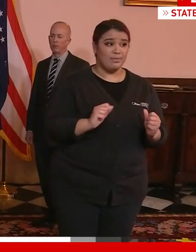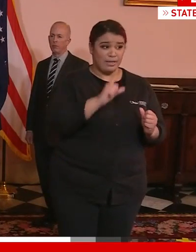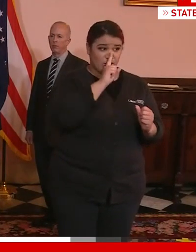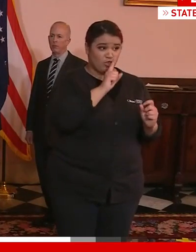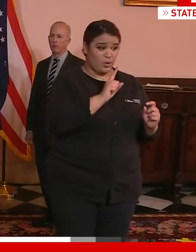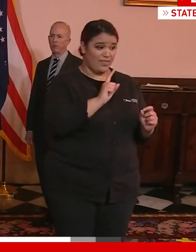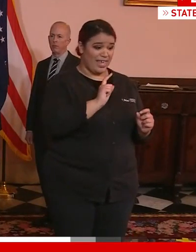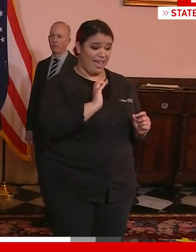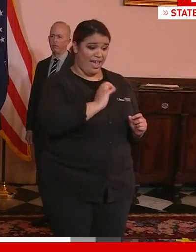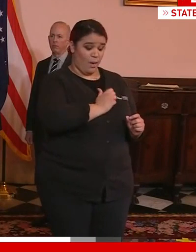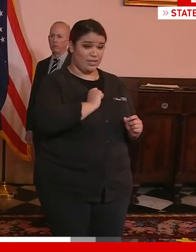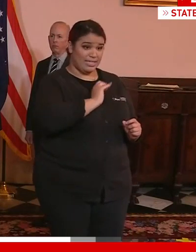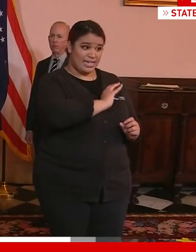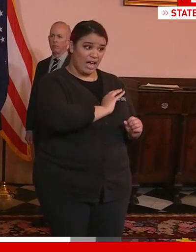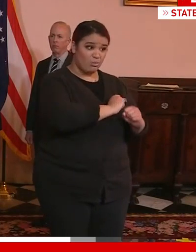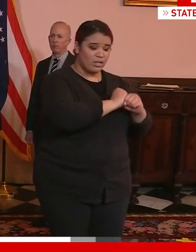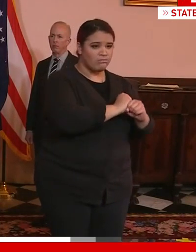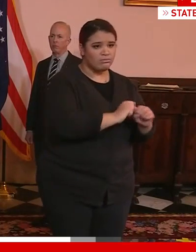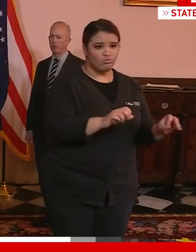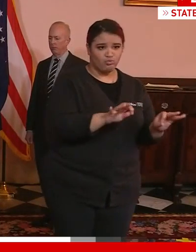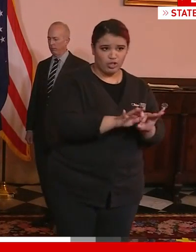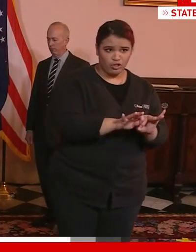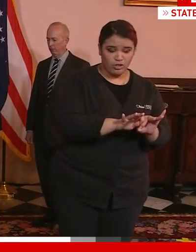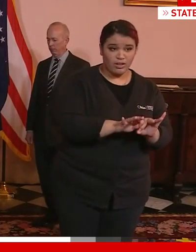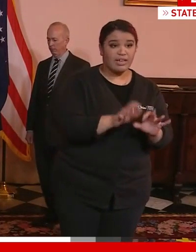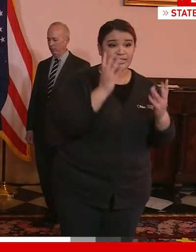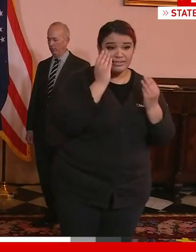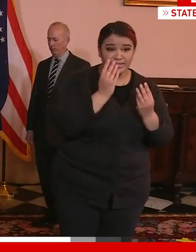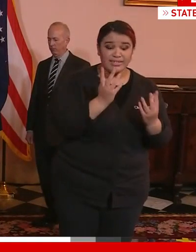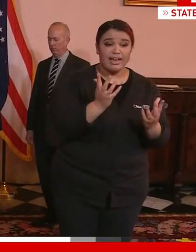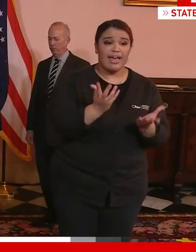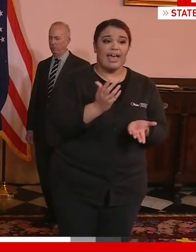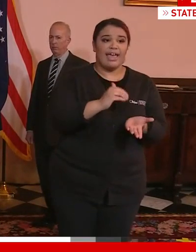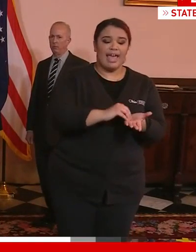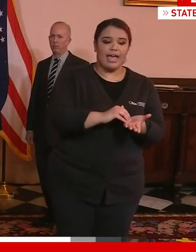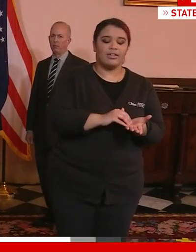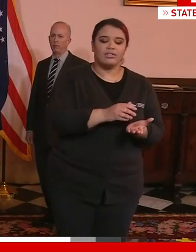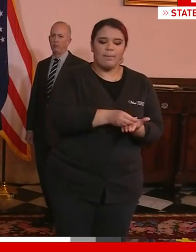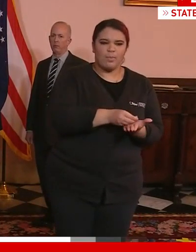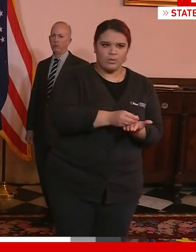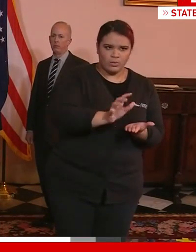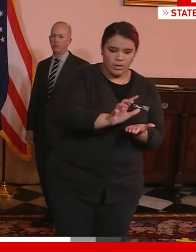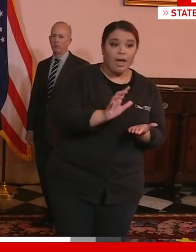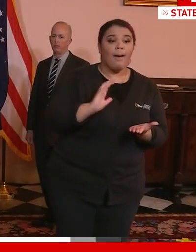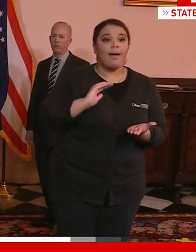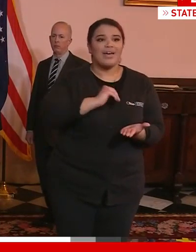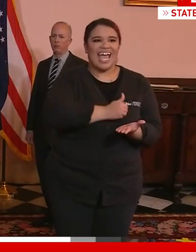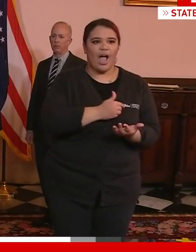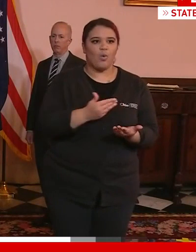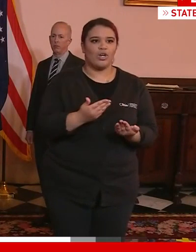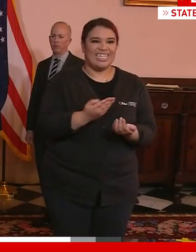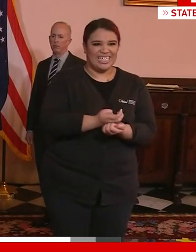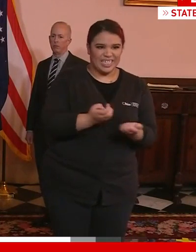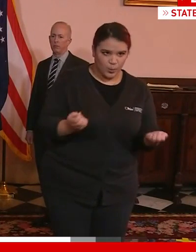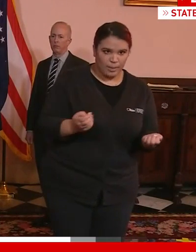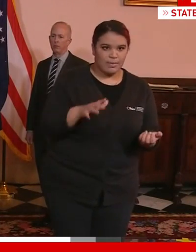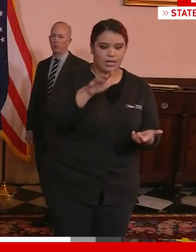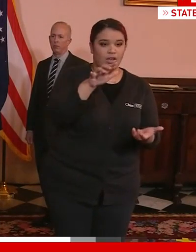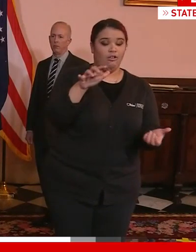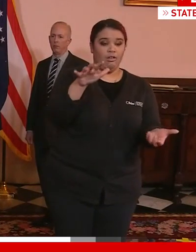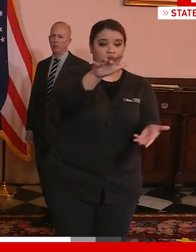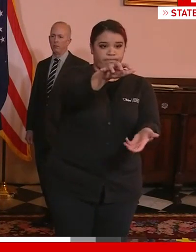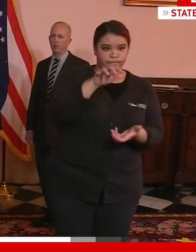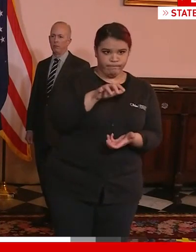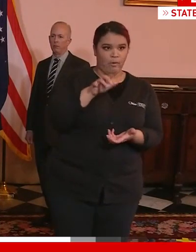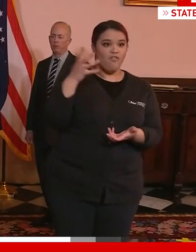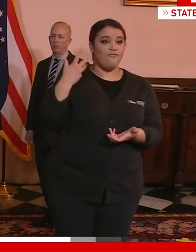want to reiterate that Ohio has received our full allocation of the stockpile. It is what we are going to get for now. I don't anticipate